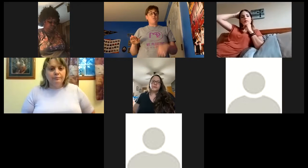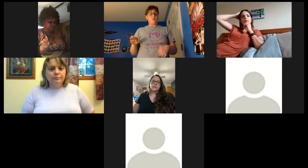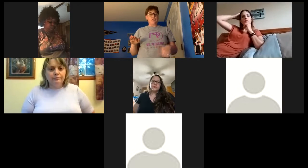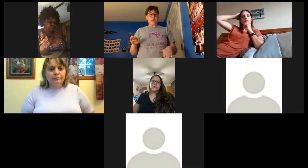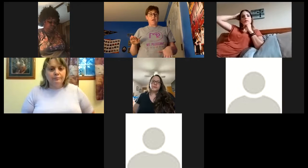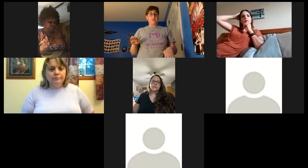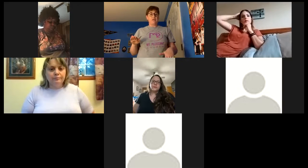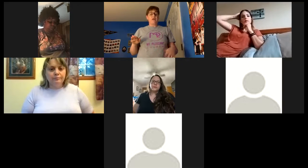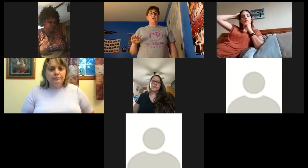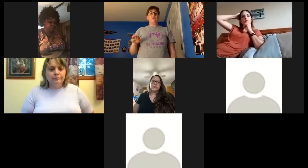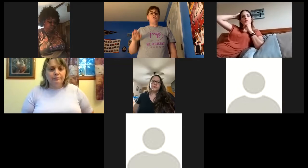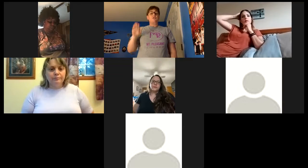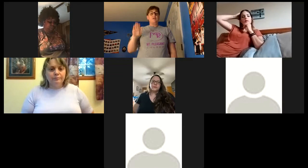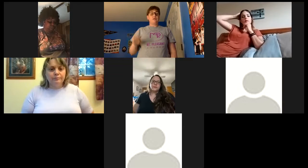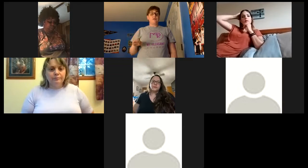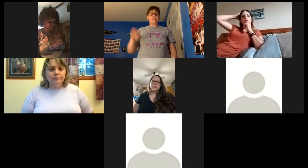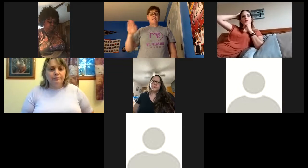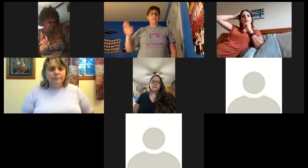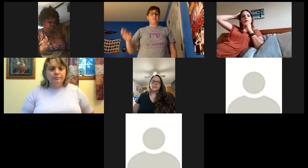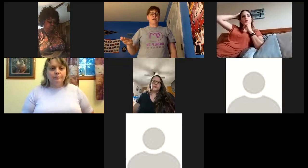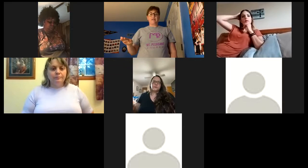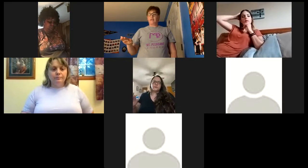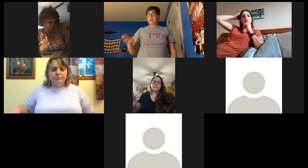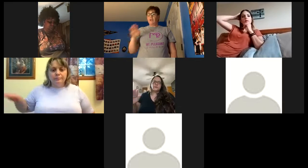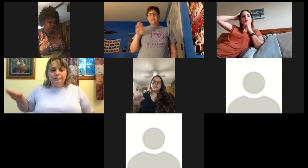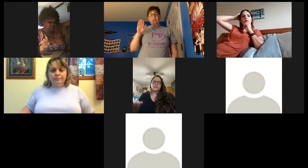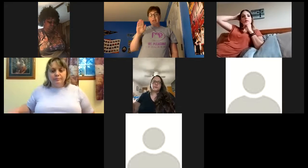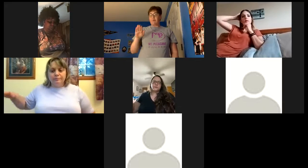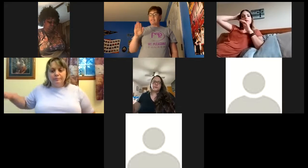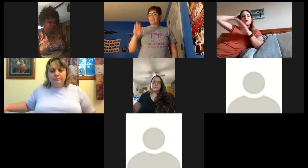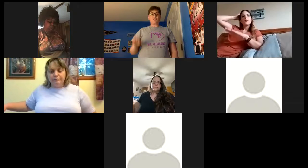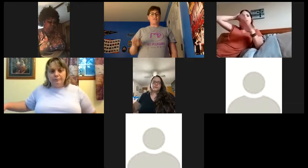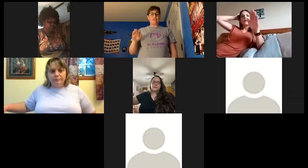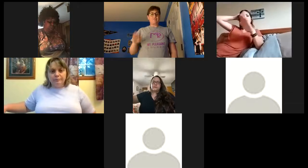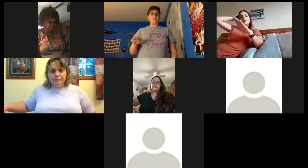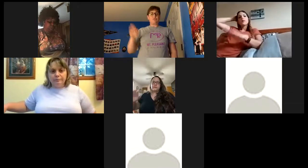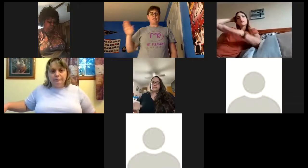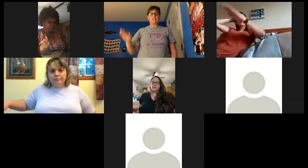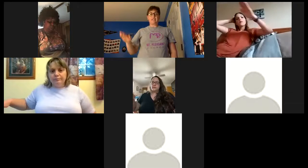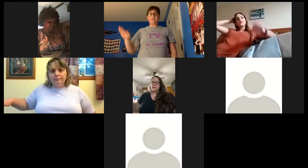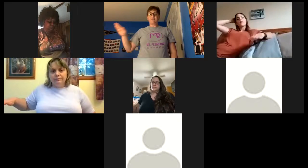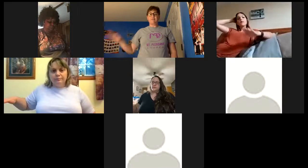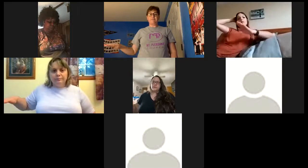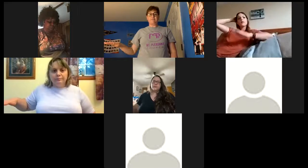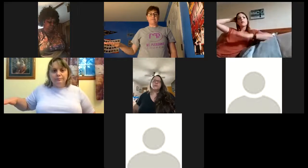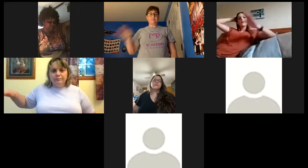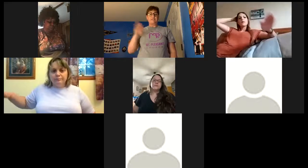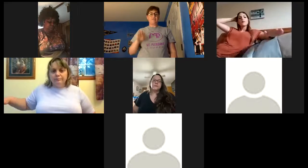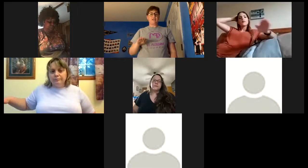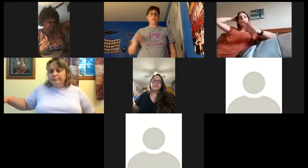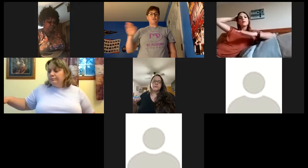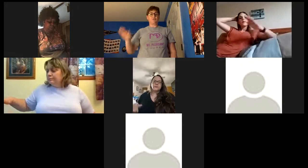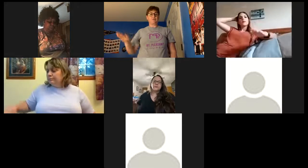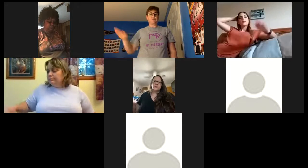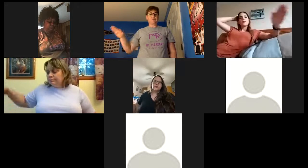more than one child, it's like you have to kind of pretend that you've got different children sitting here. And so you've